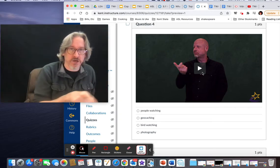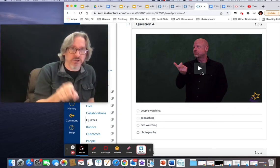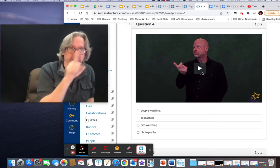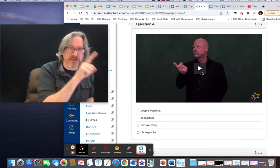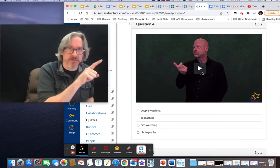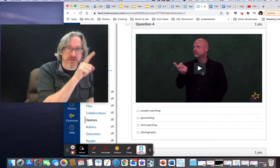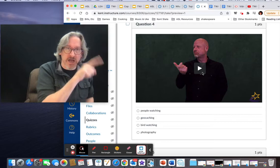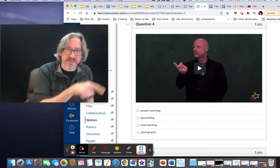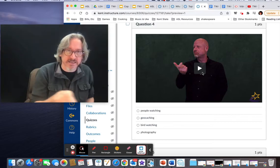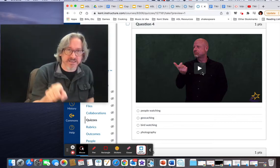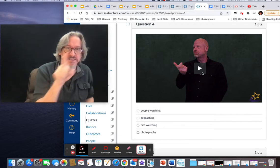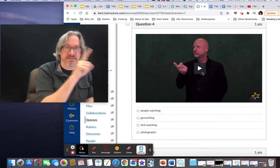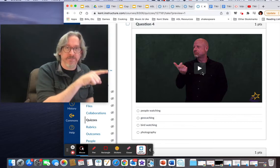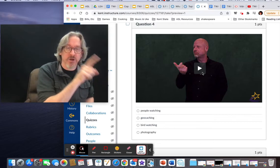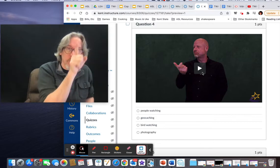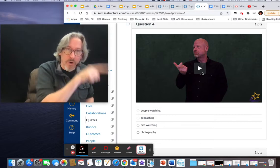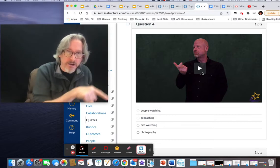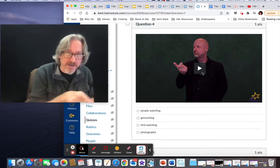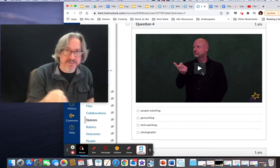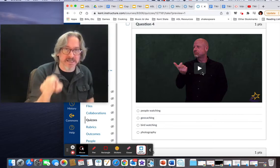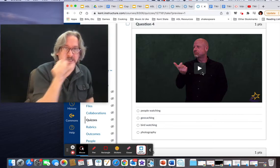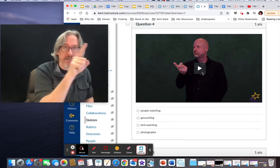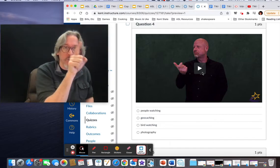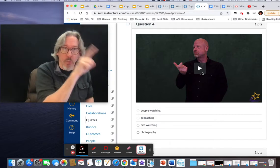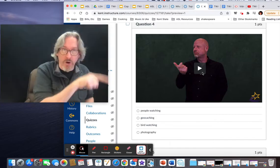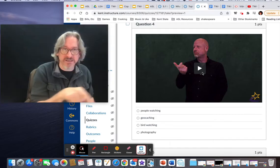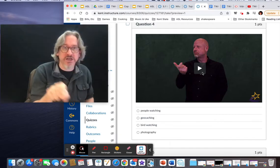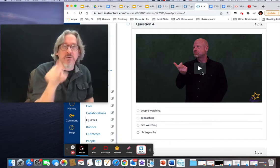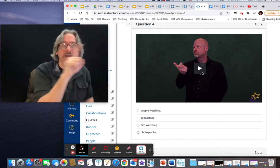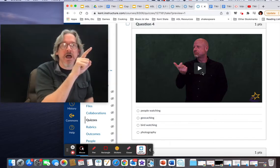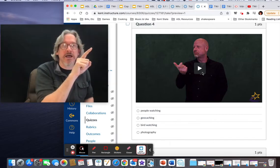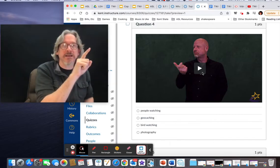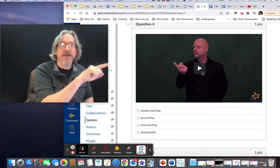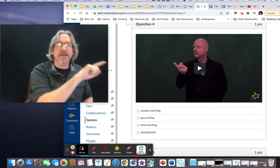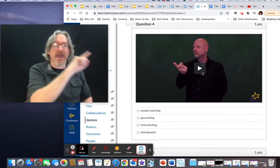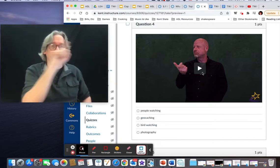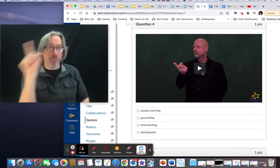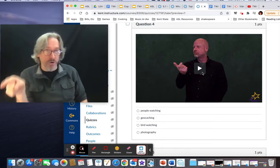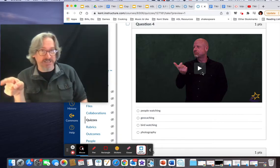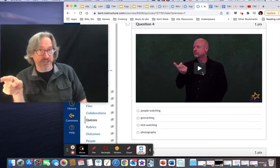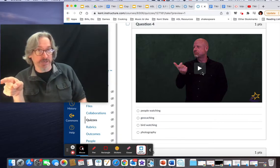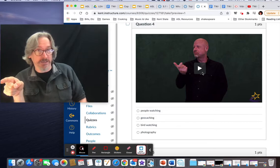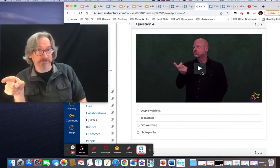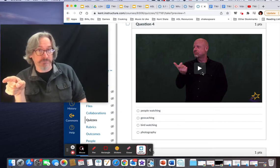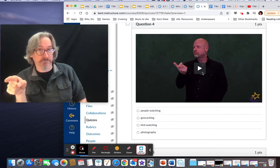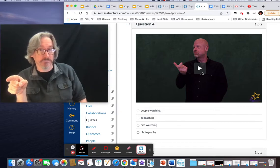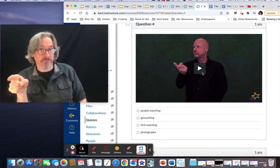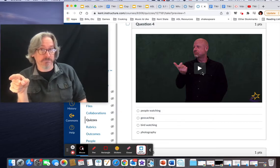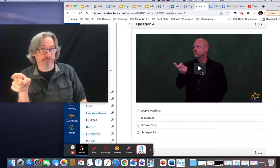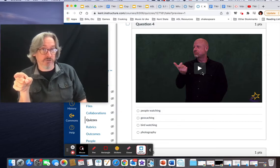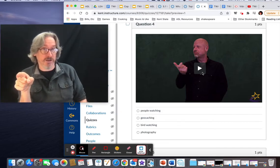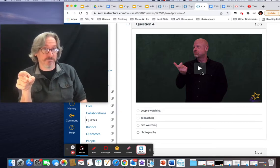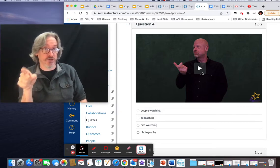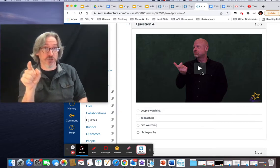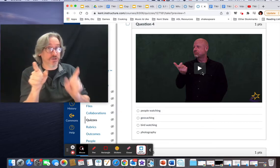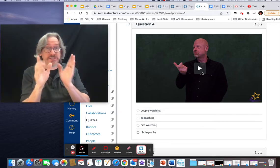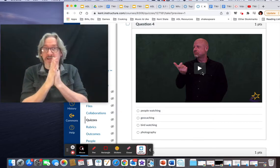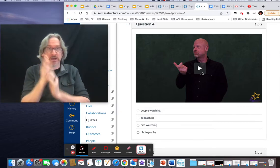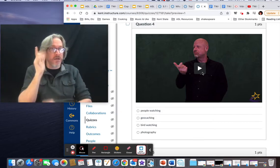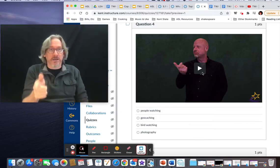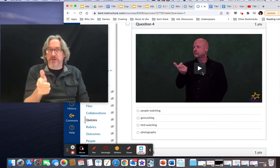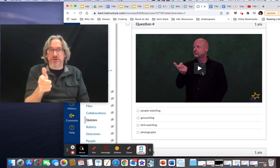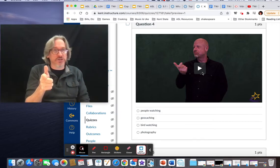he's taught. Look at the context he sets up. Where is he? What is going on? And then what is he doing? Right. So don't